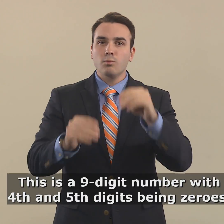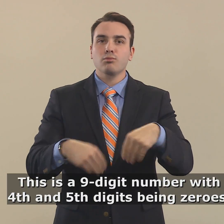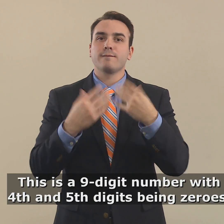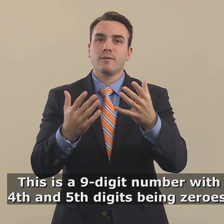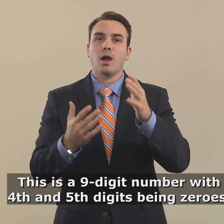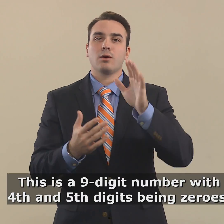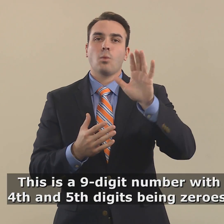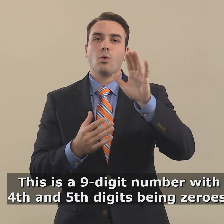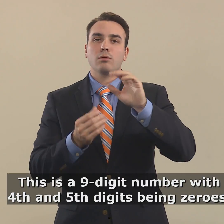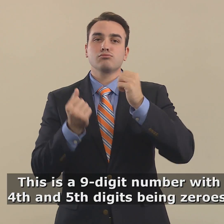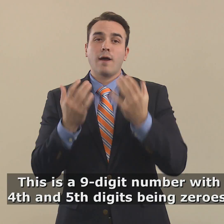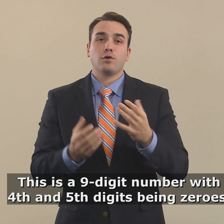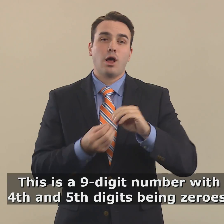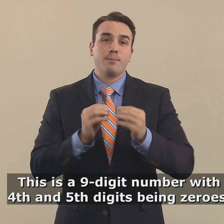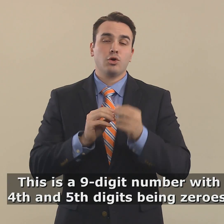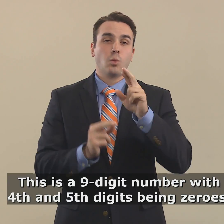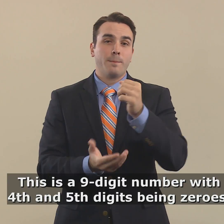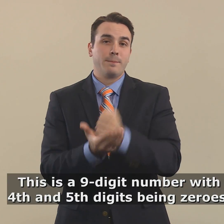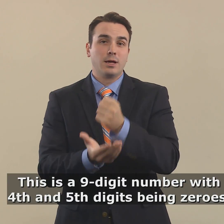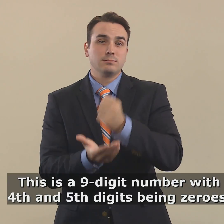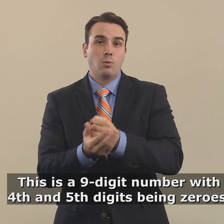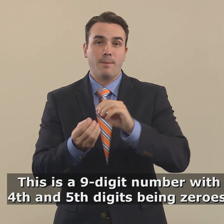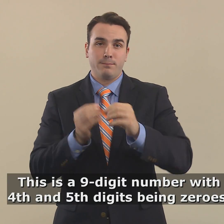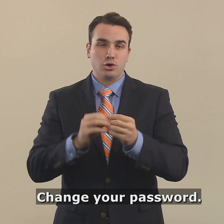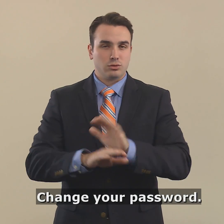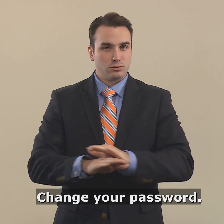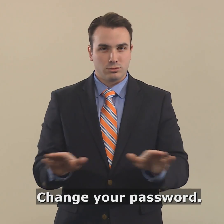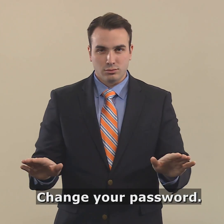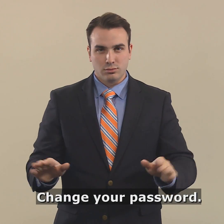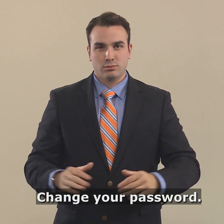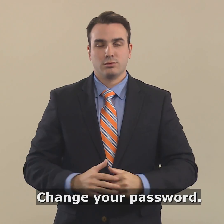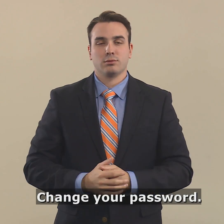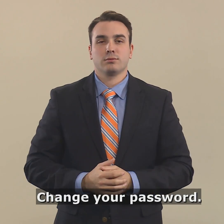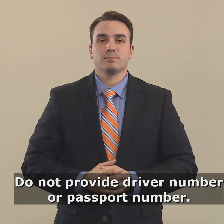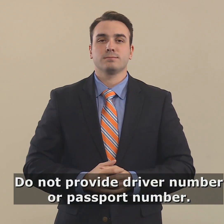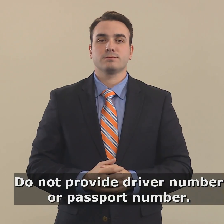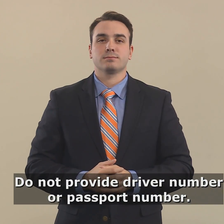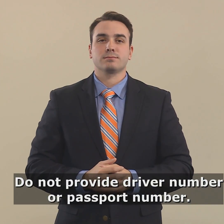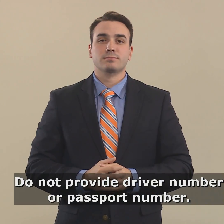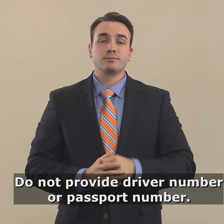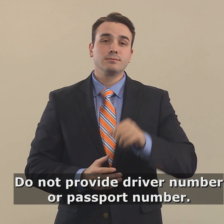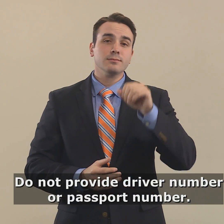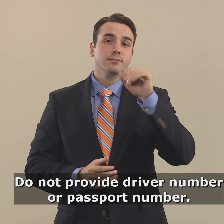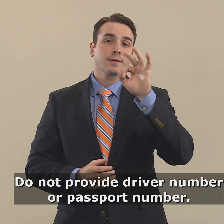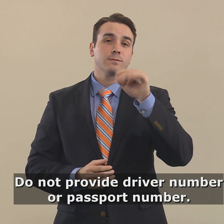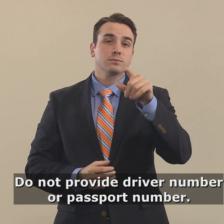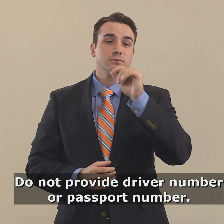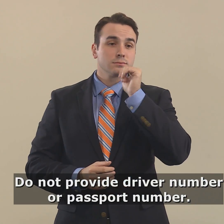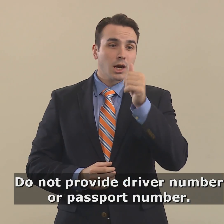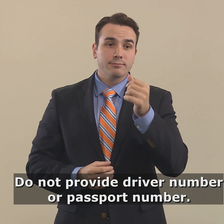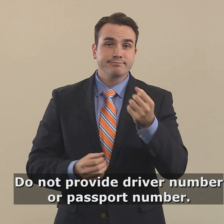with 4th and 5th digits being zeros. Change your password. Do not provide driver number or passport number.